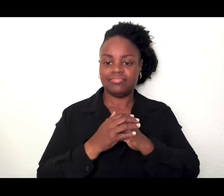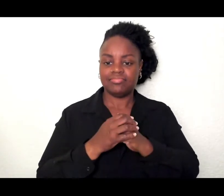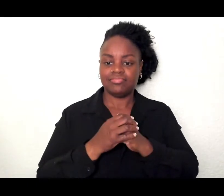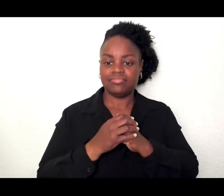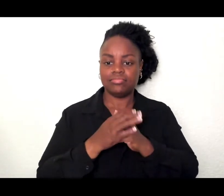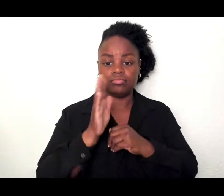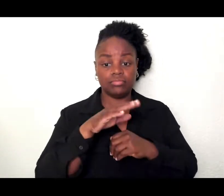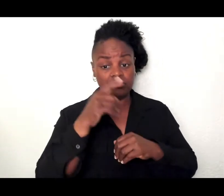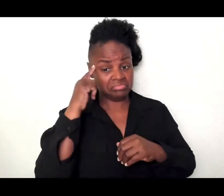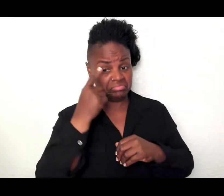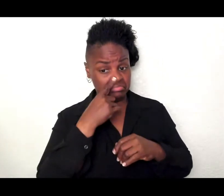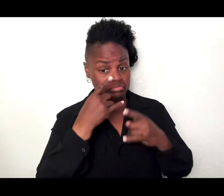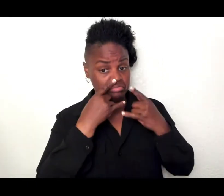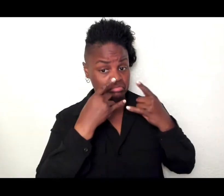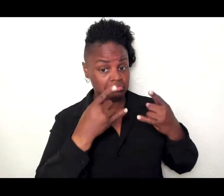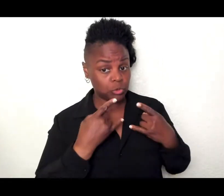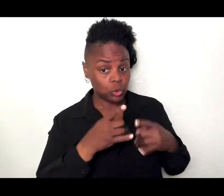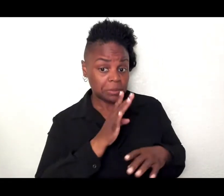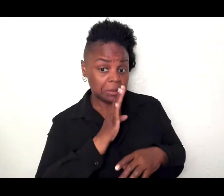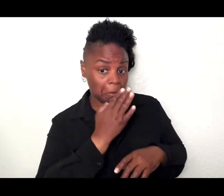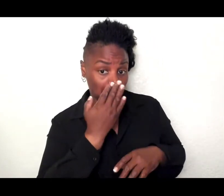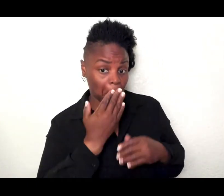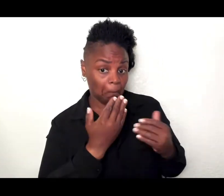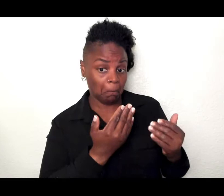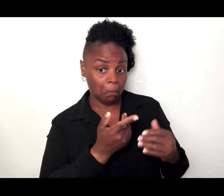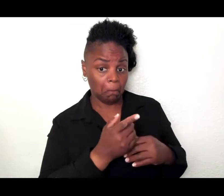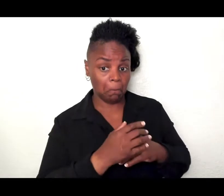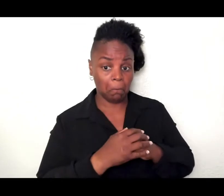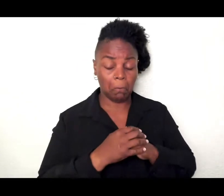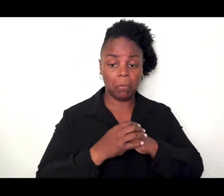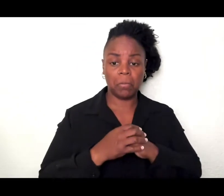Oh, do you want to take off the mask while you're speaking?